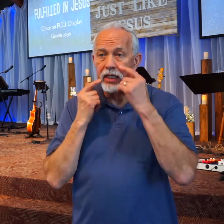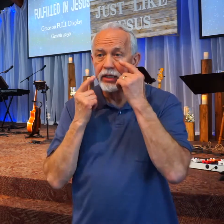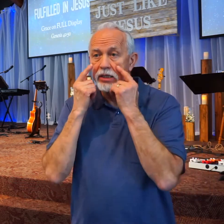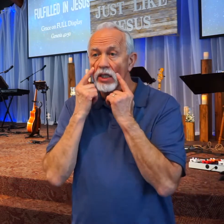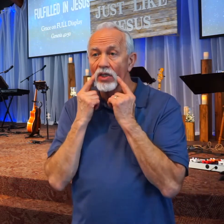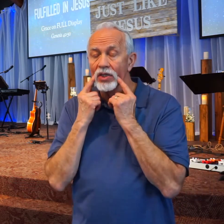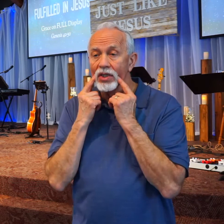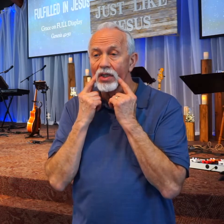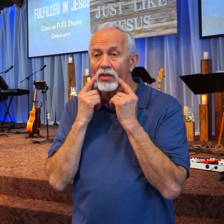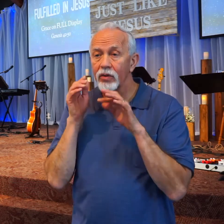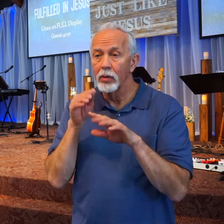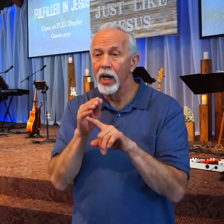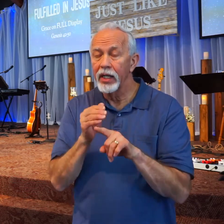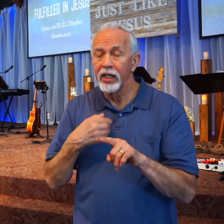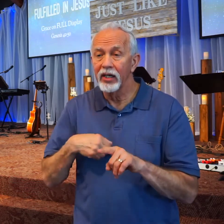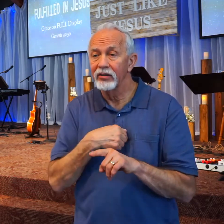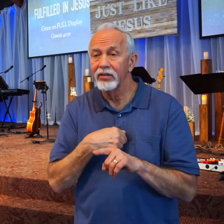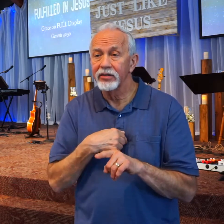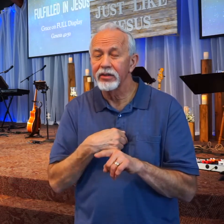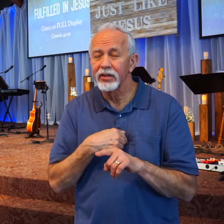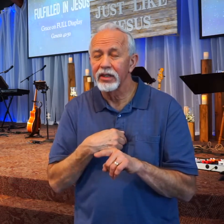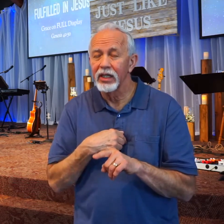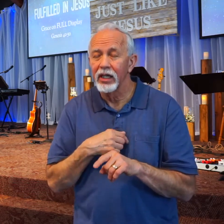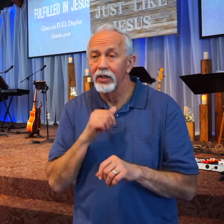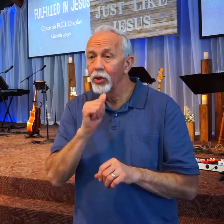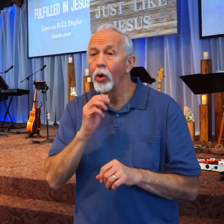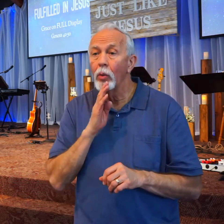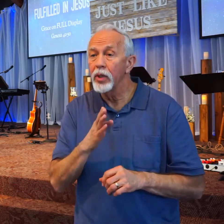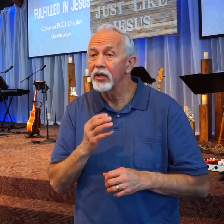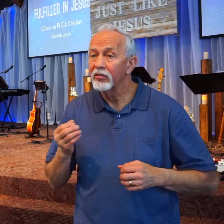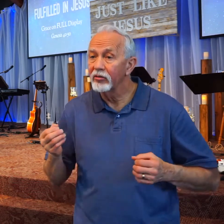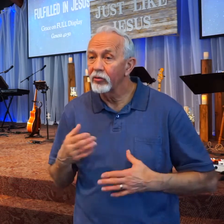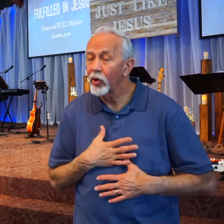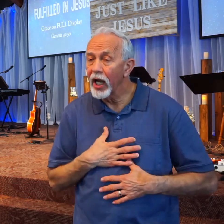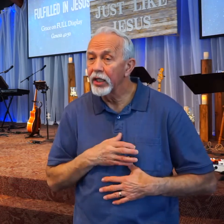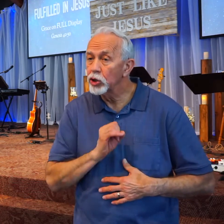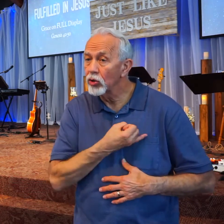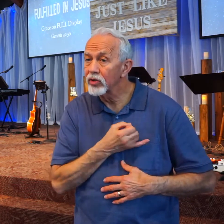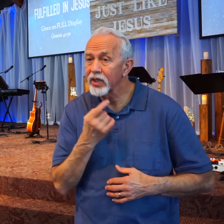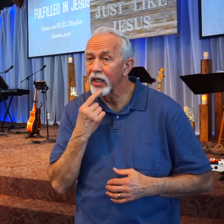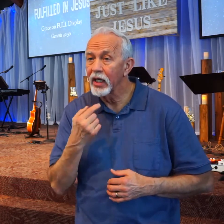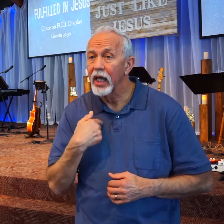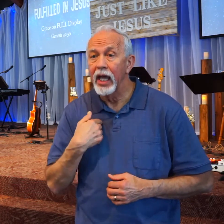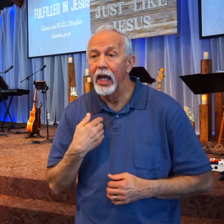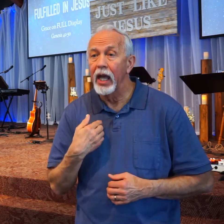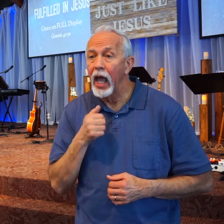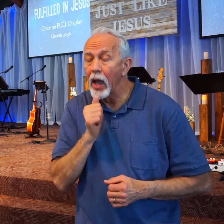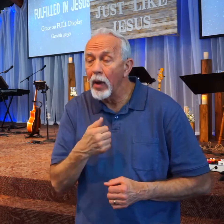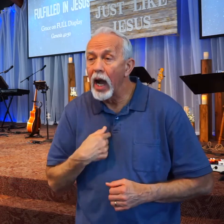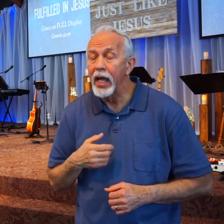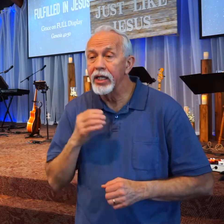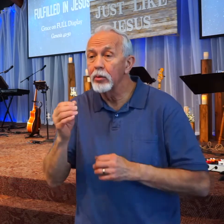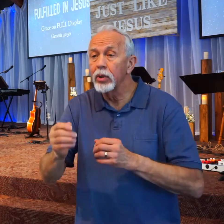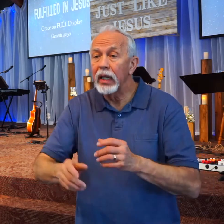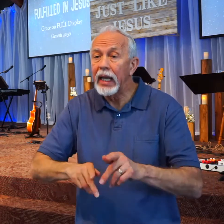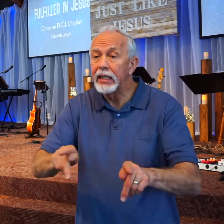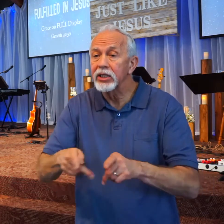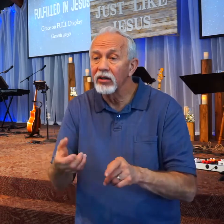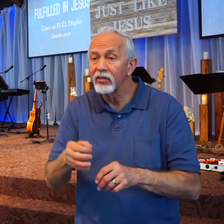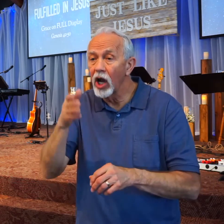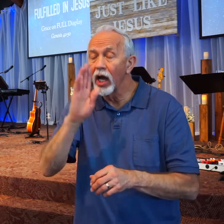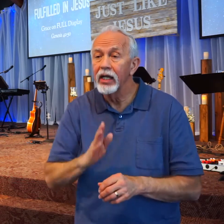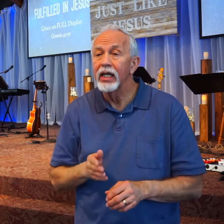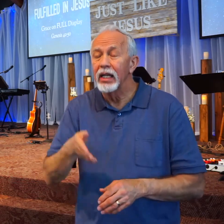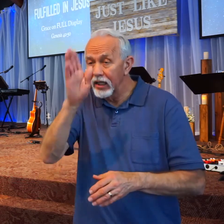down. And he said, don't be afraid. Am I in the place of God? You planned evil against me.